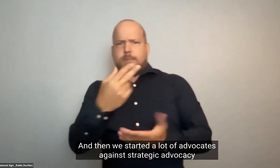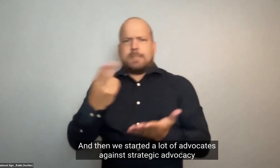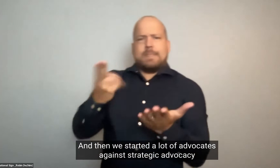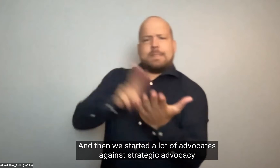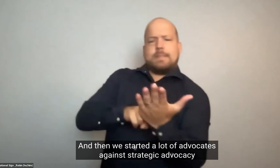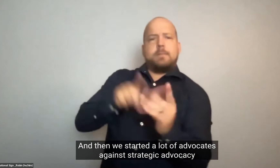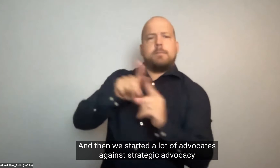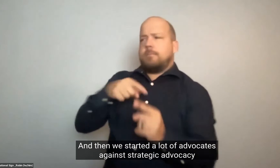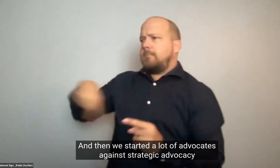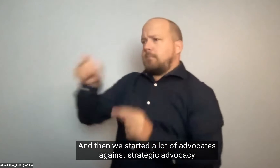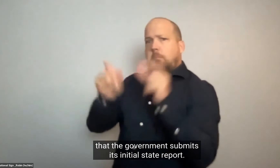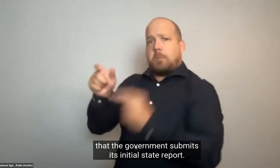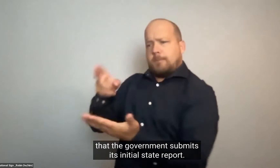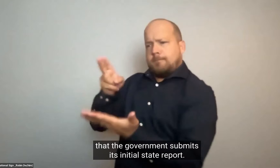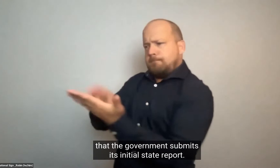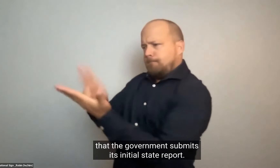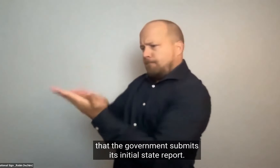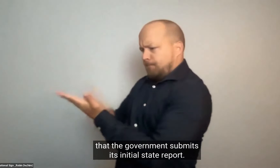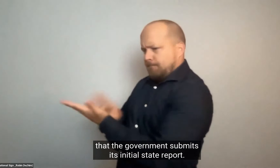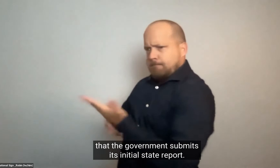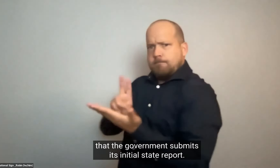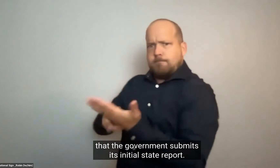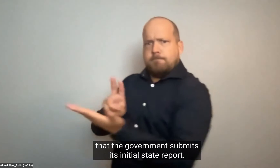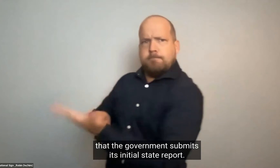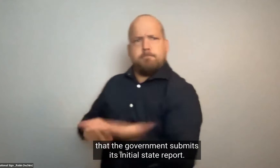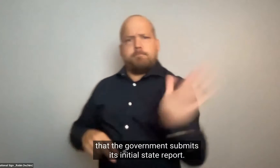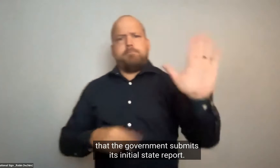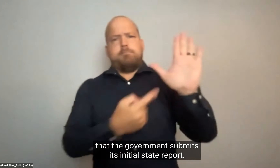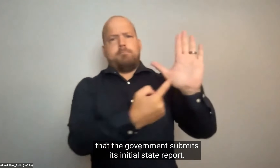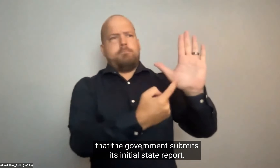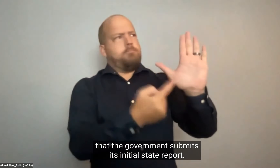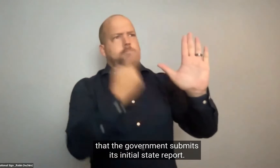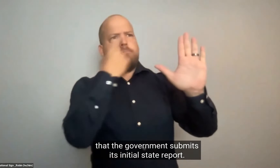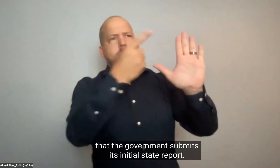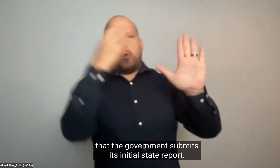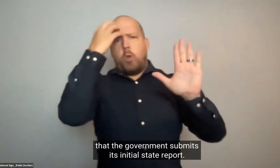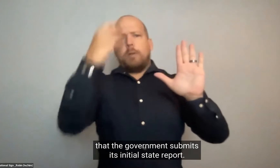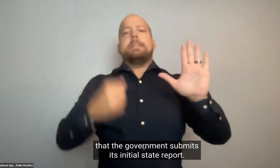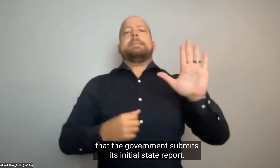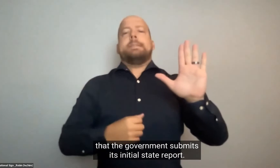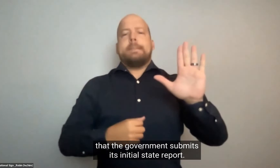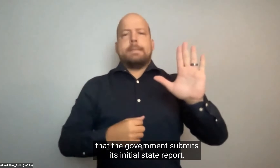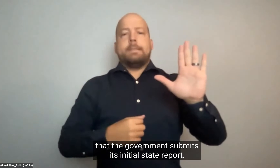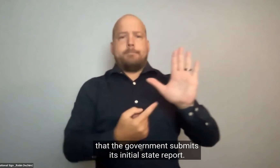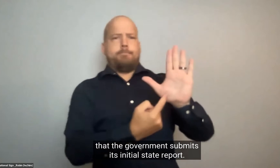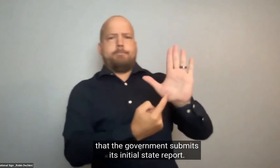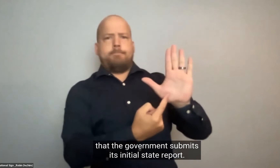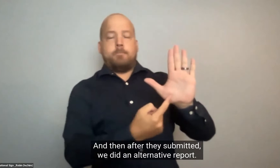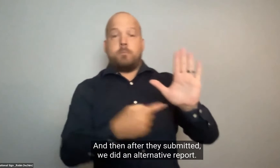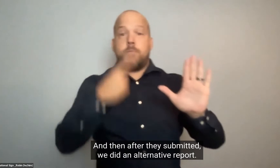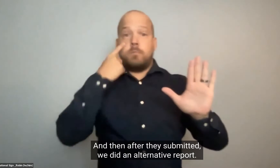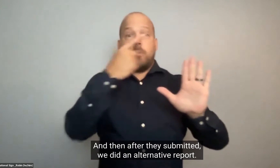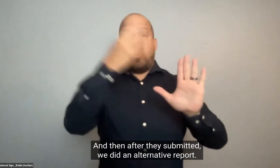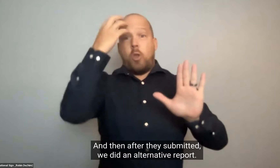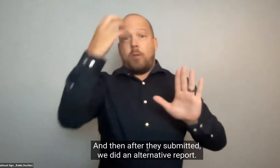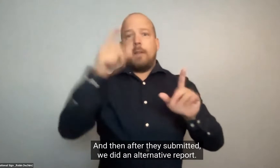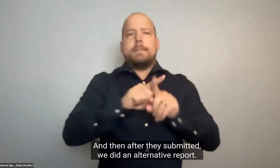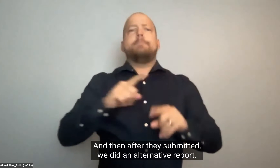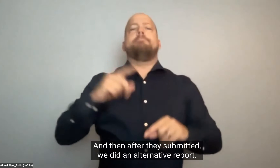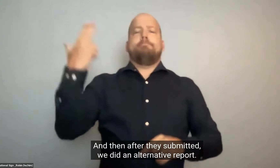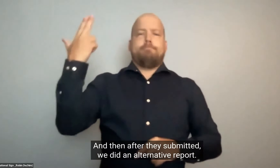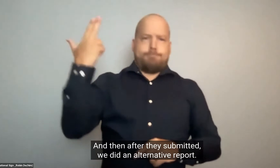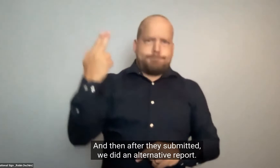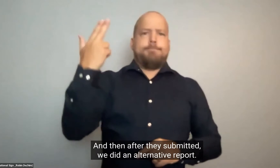against strategic advocacy that the government submits its initial state report. And then after